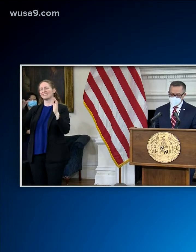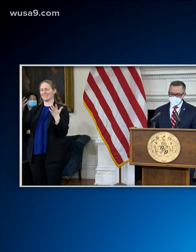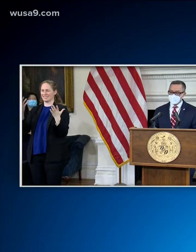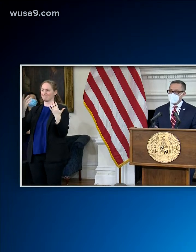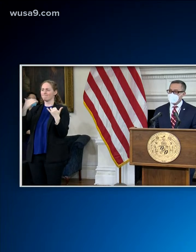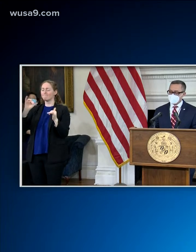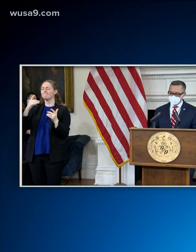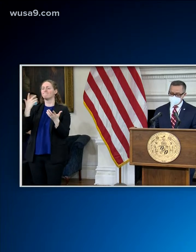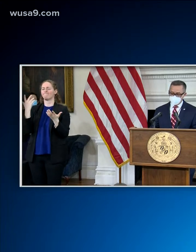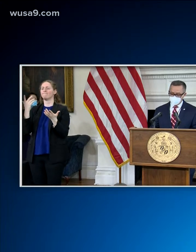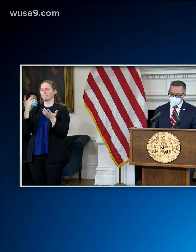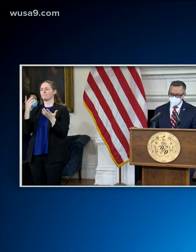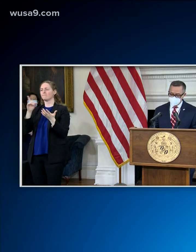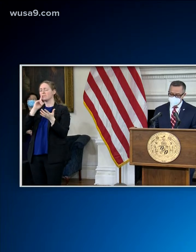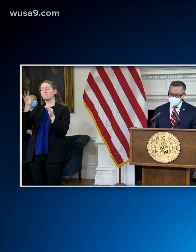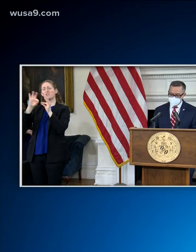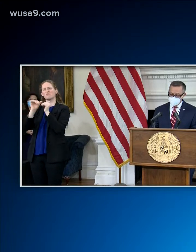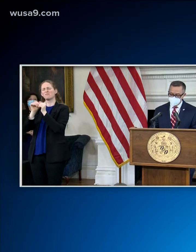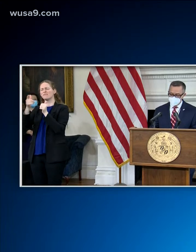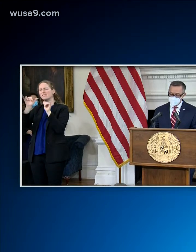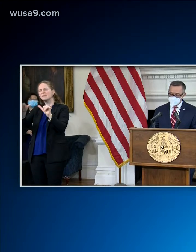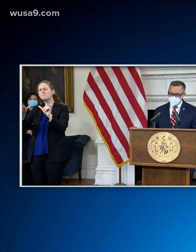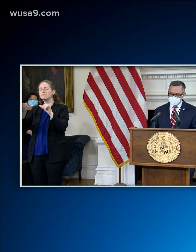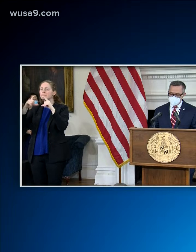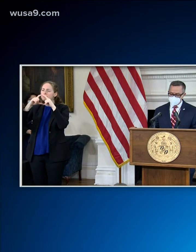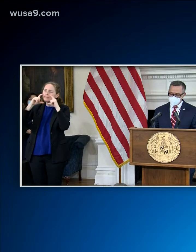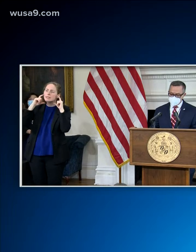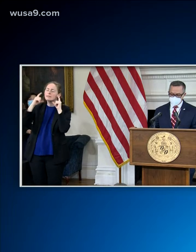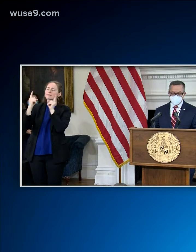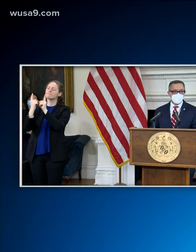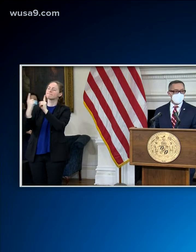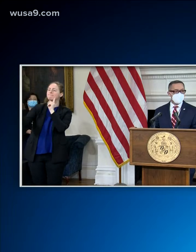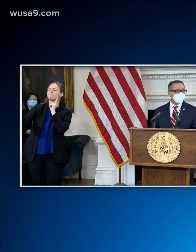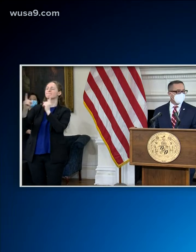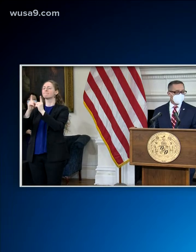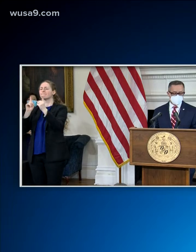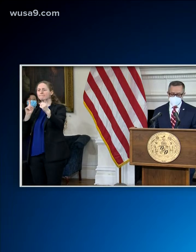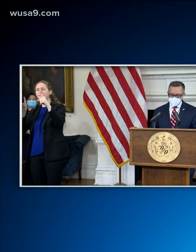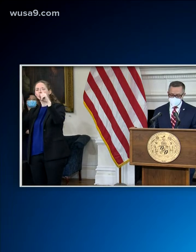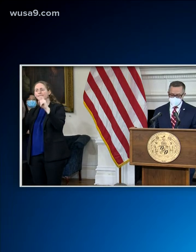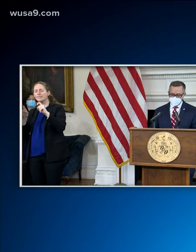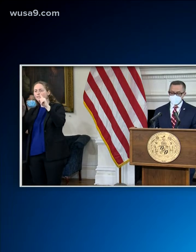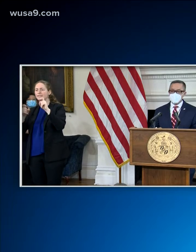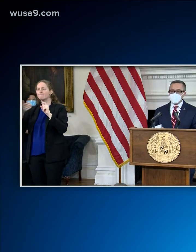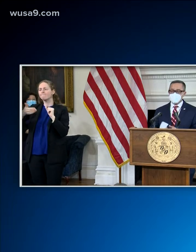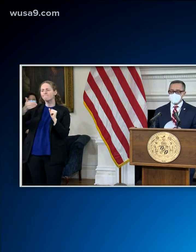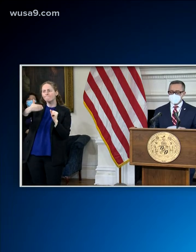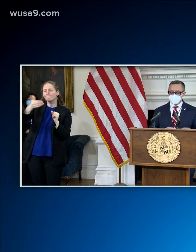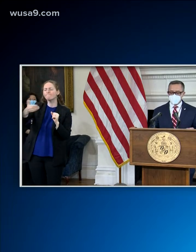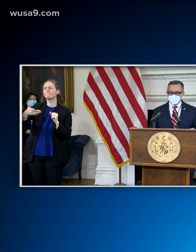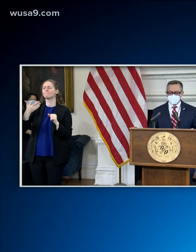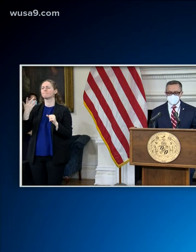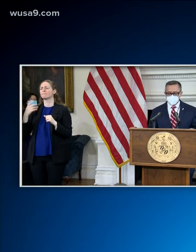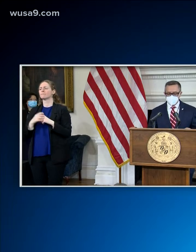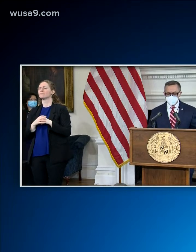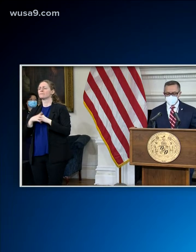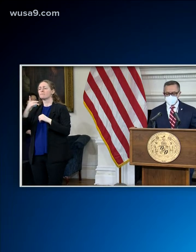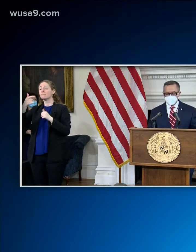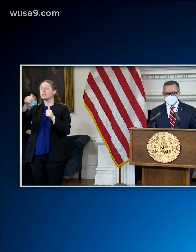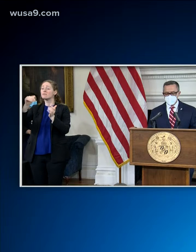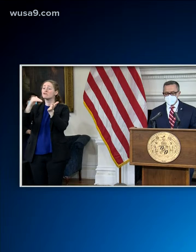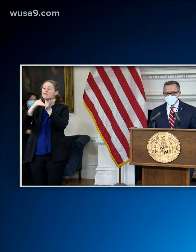wearing, getting tested for COVID-19, seeing your doctor for any care that's needed, and getting